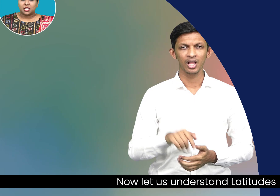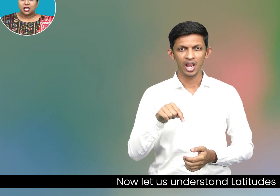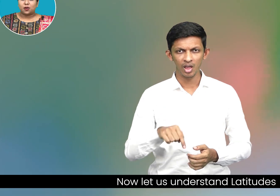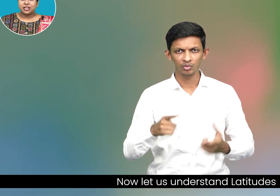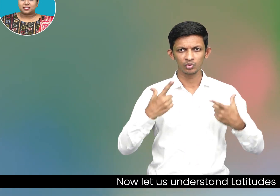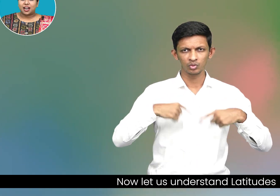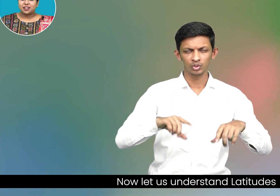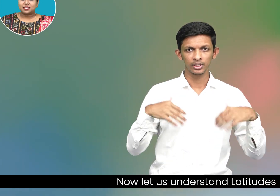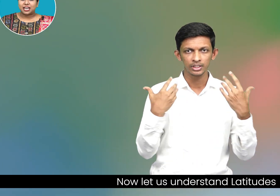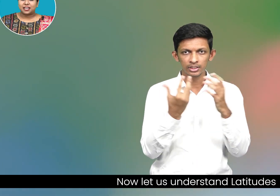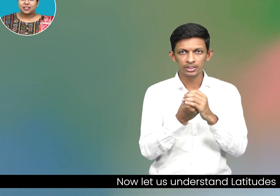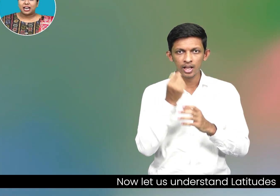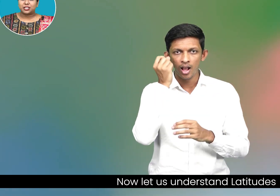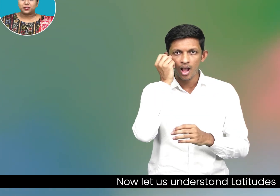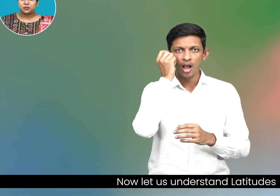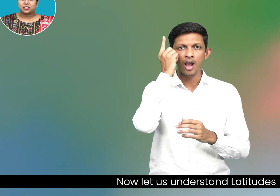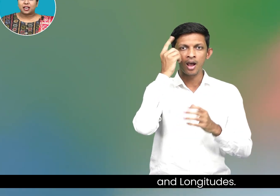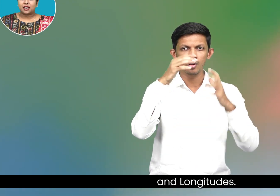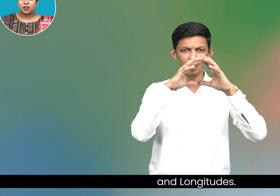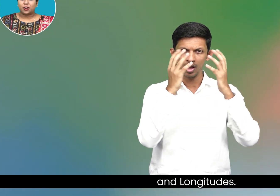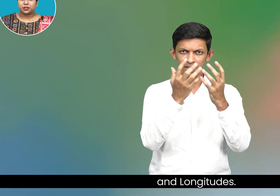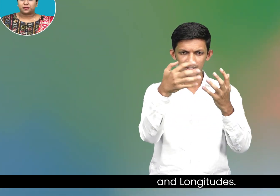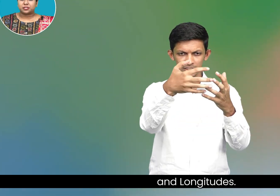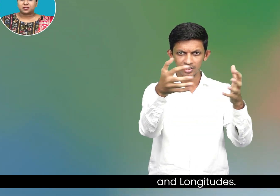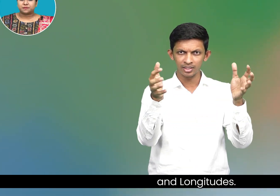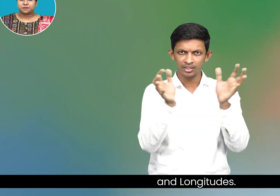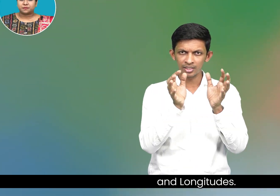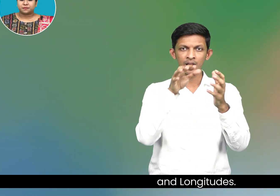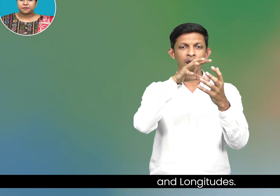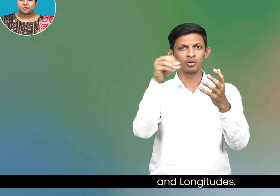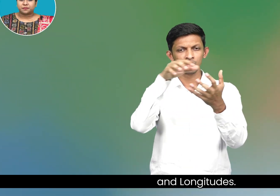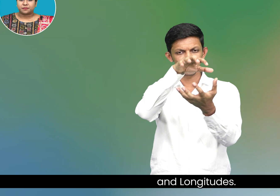Now, let us understand latitudes and longitudes.